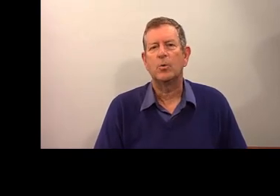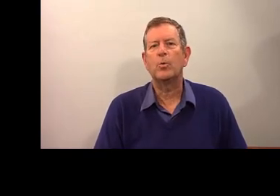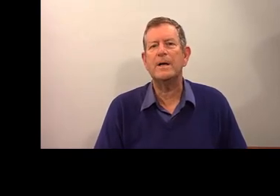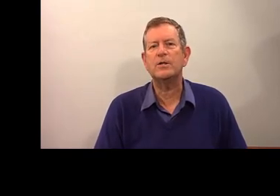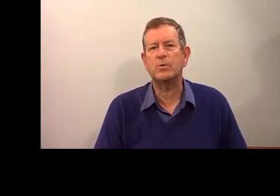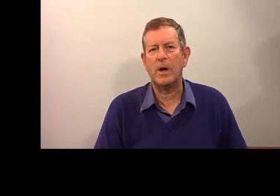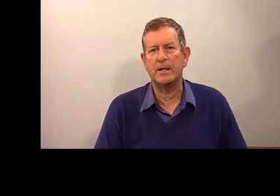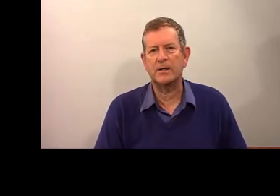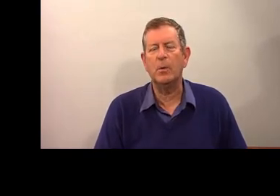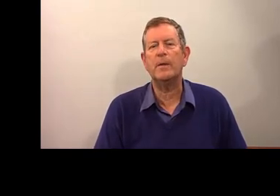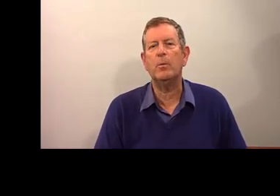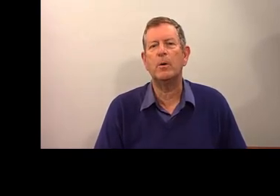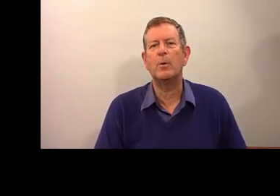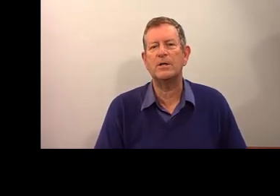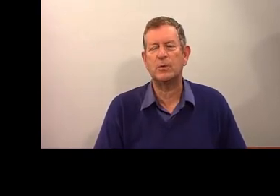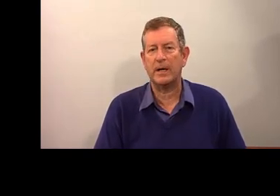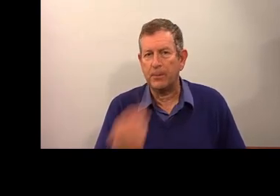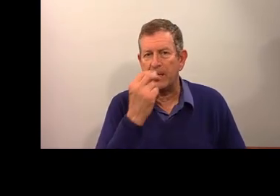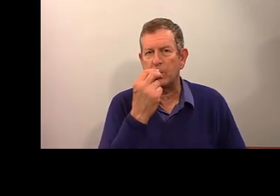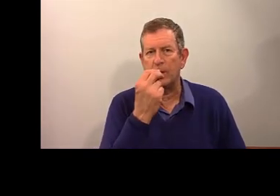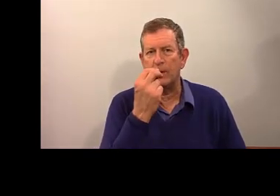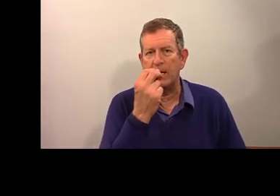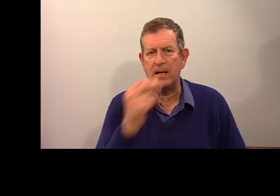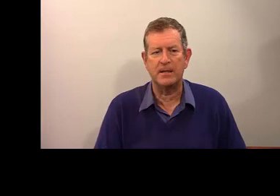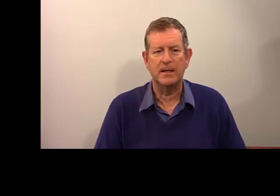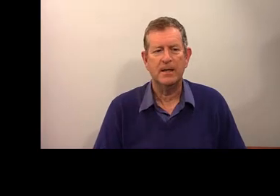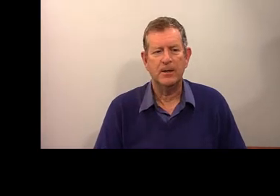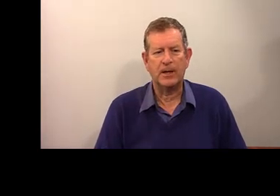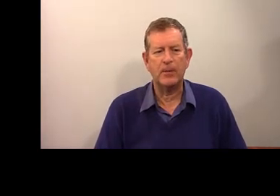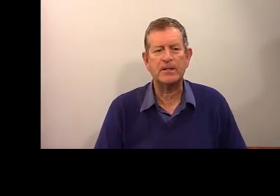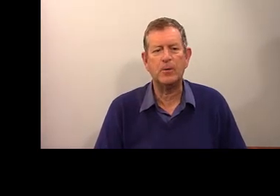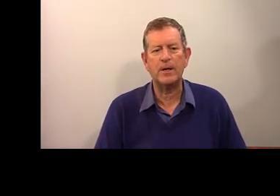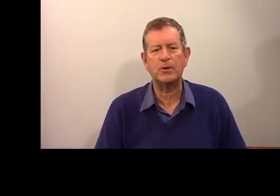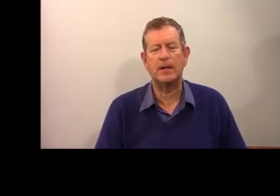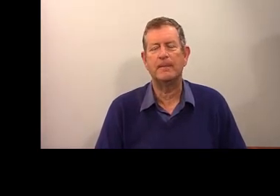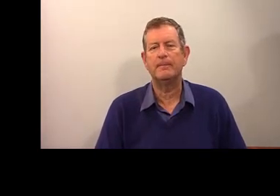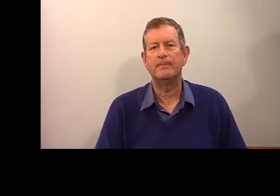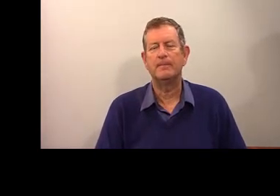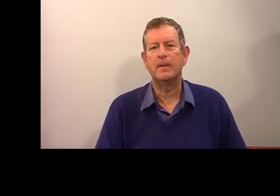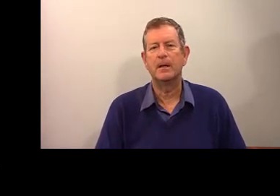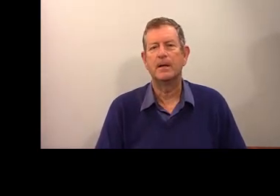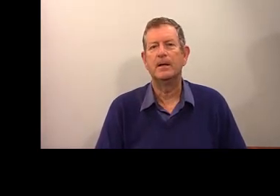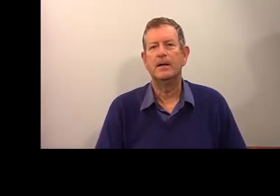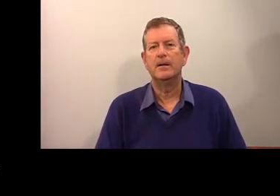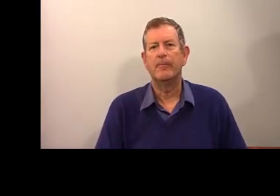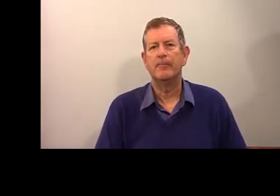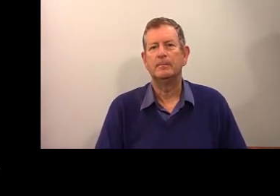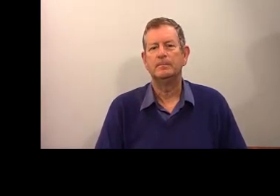restaurants. Restaurants, more than one restaurant, a place where you eat. Okay, what's the question?